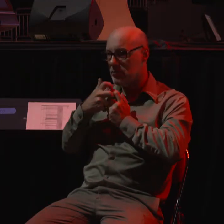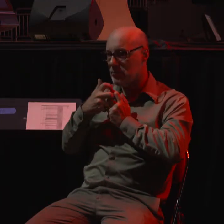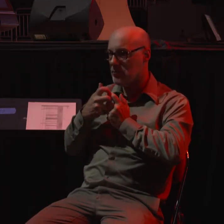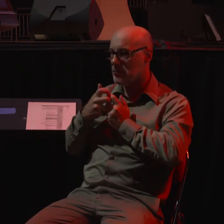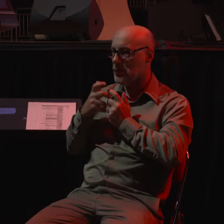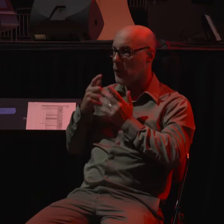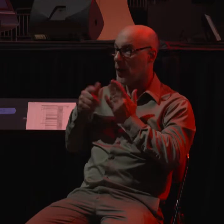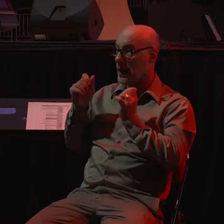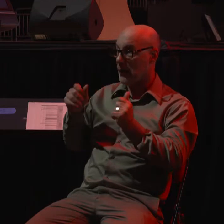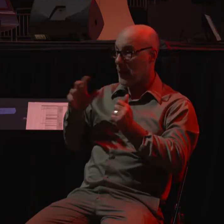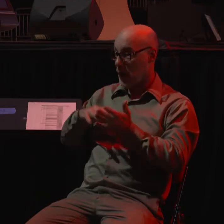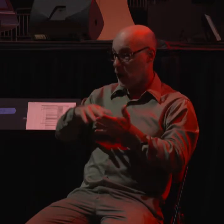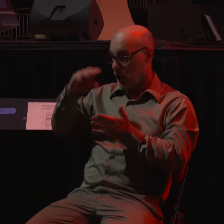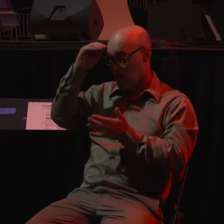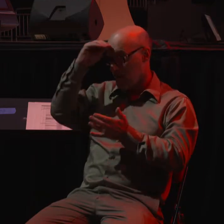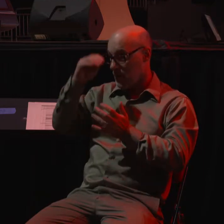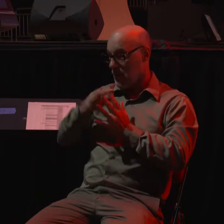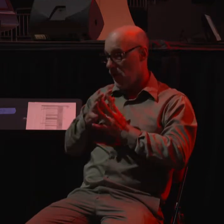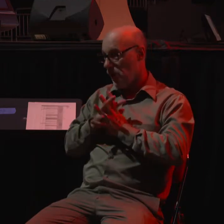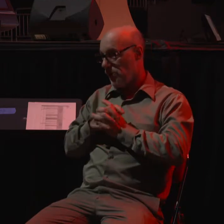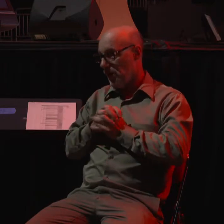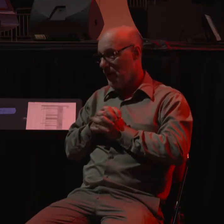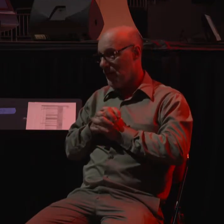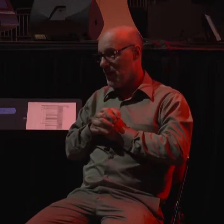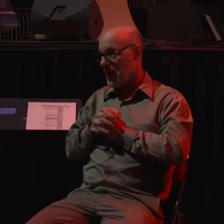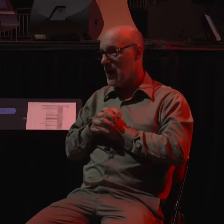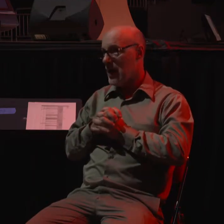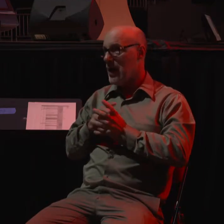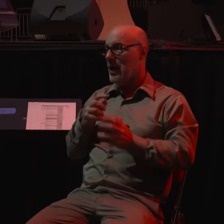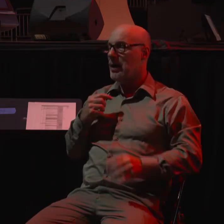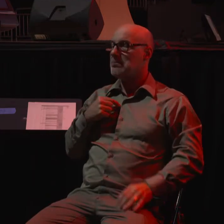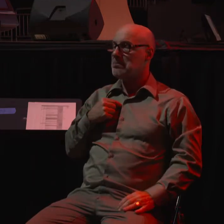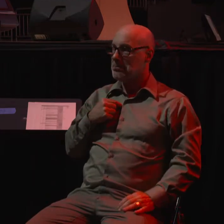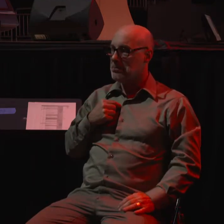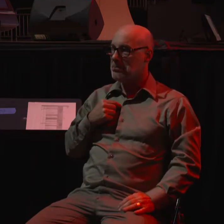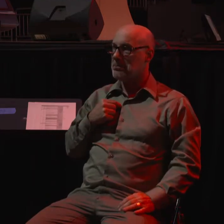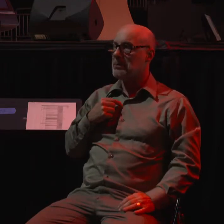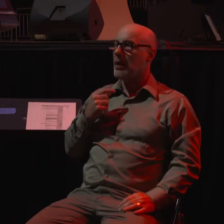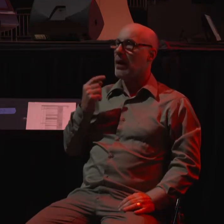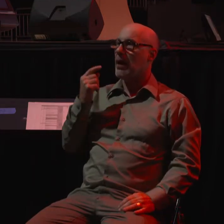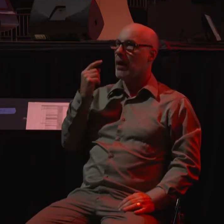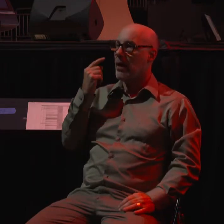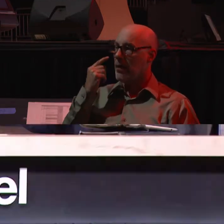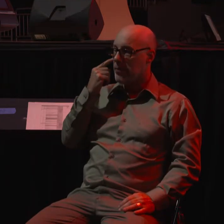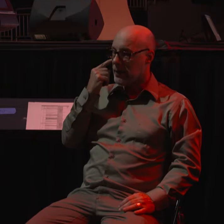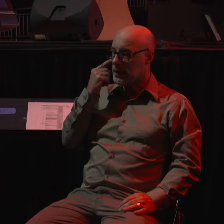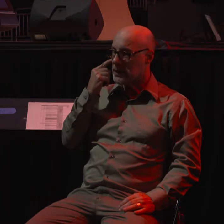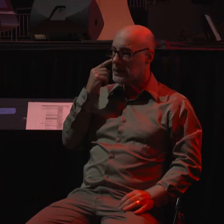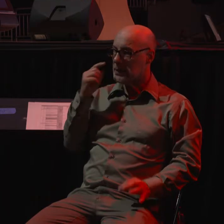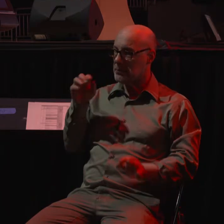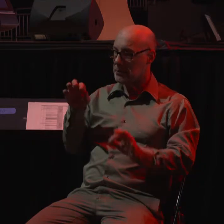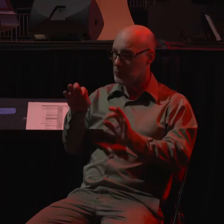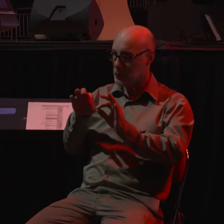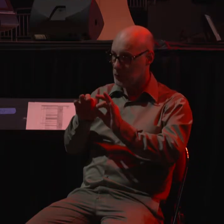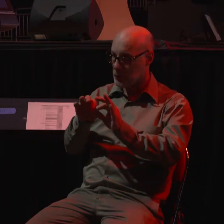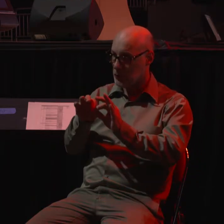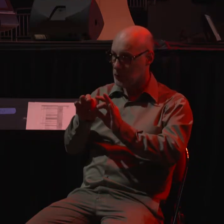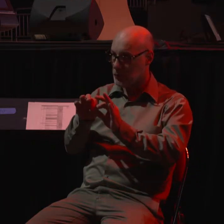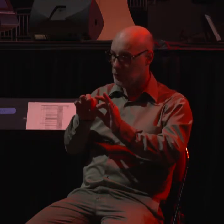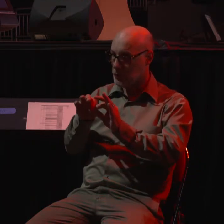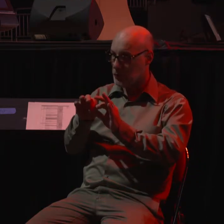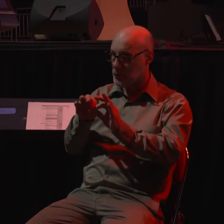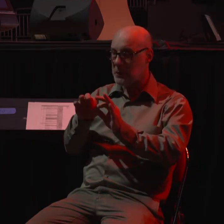Yeah, what I think is important, and I think about as I'm watching things around